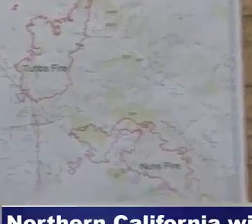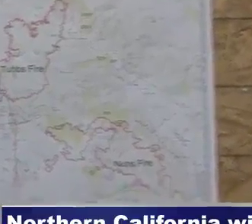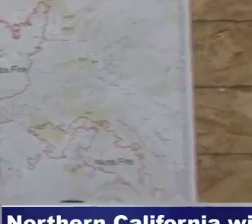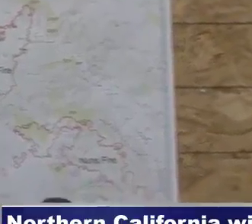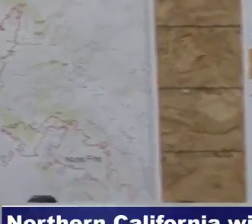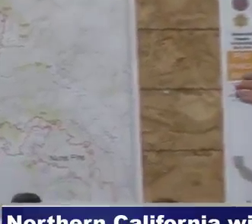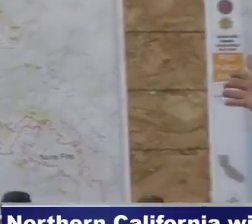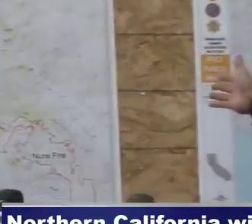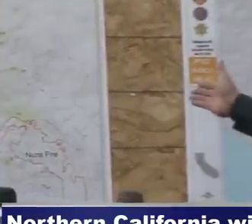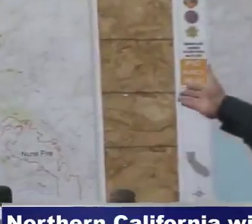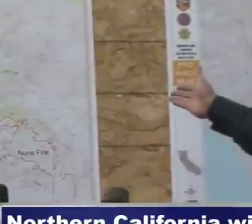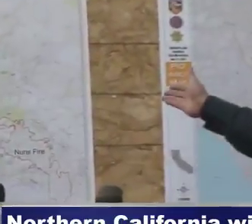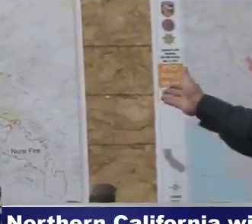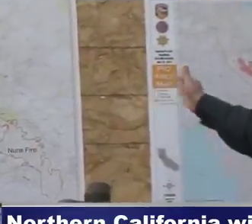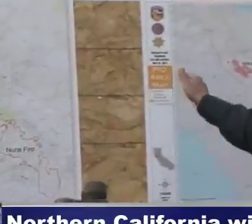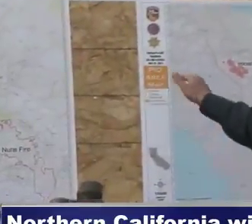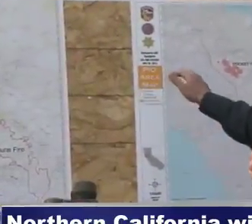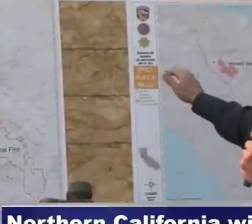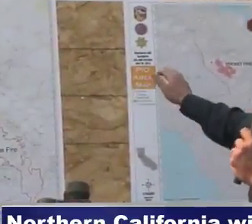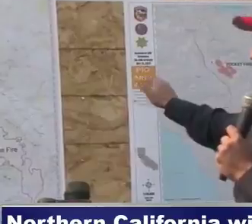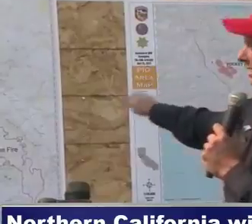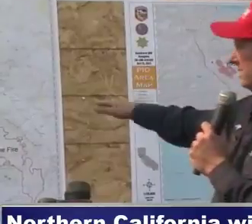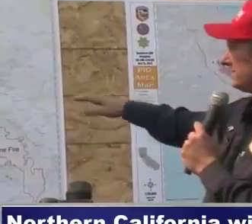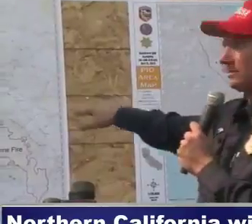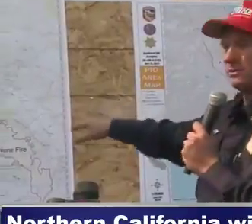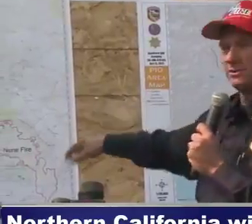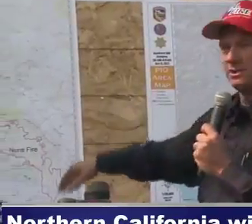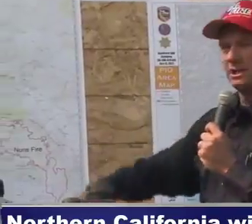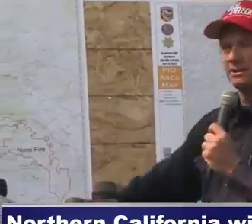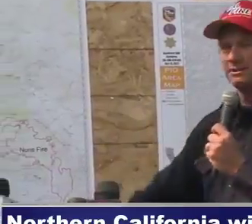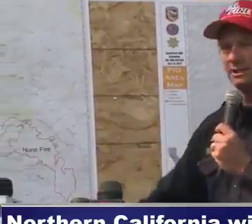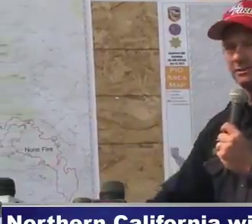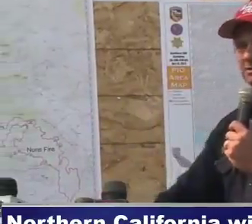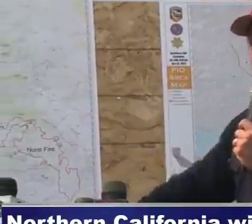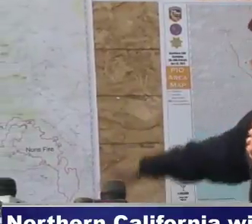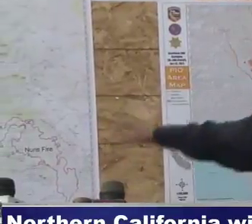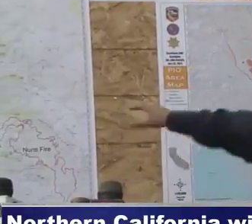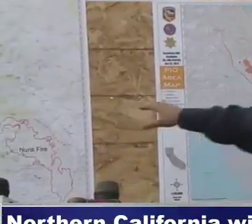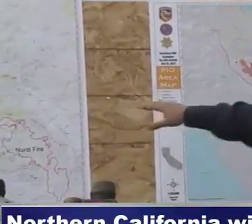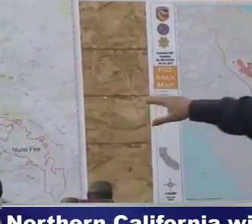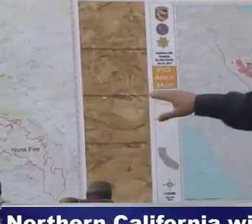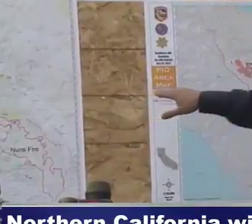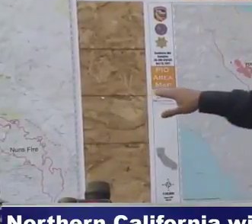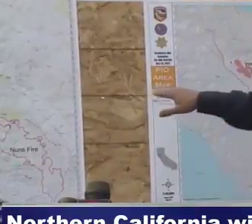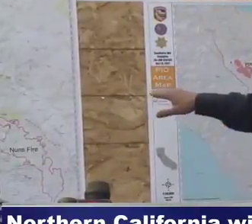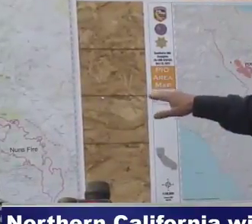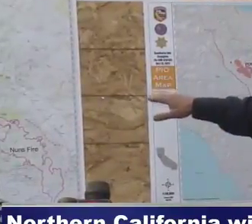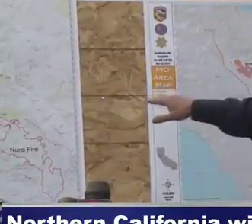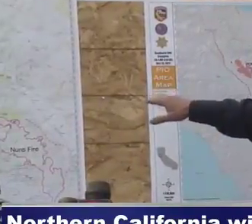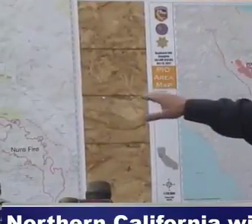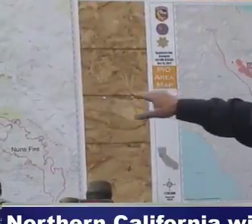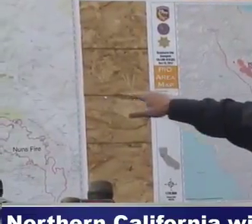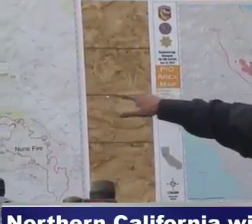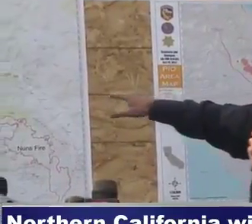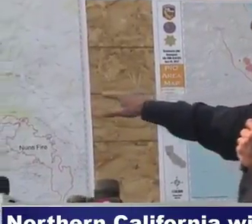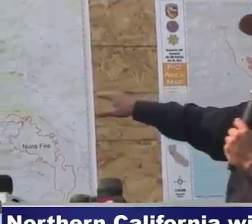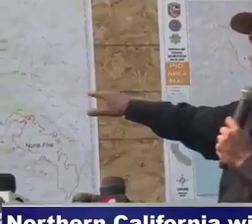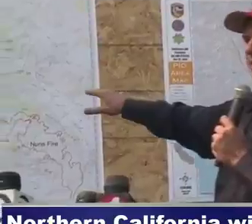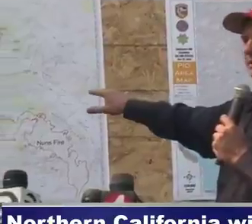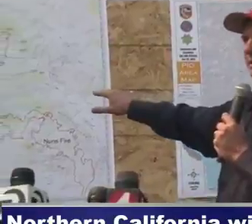sections, and our comfort level's up pretty good, especially down here, Santa Rosa City on the south side of the fire. We're working